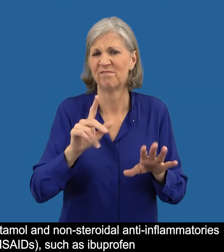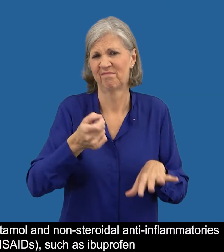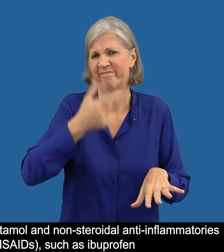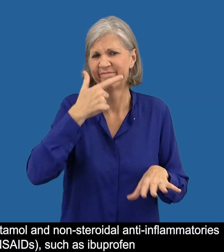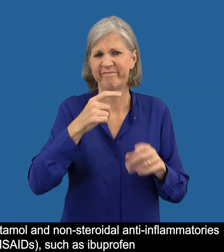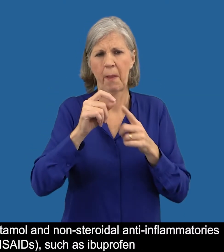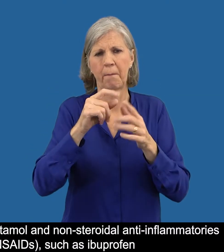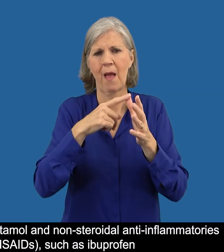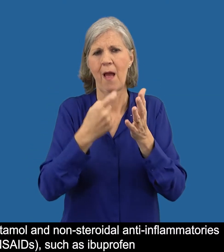Pain relief.